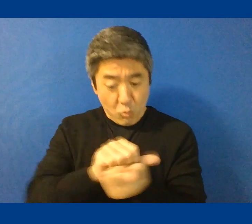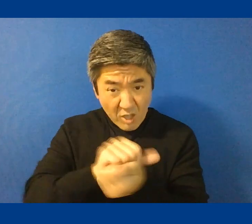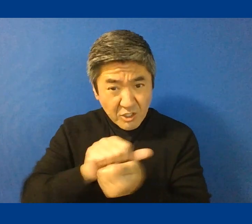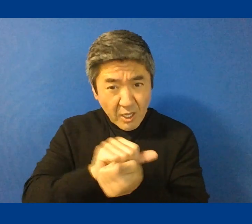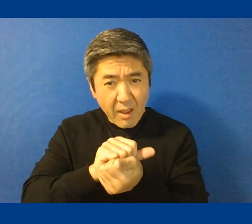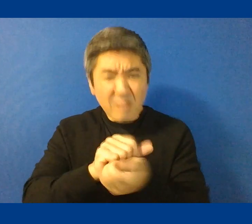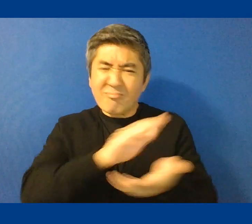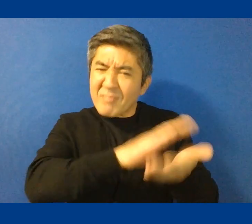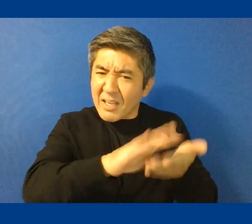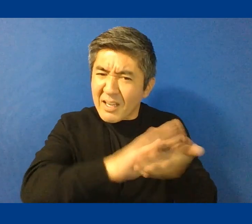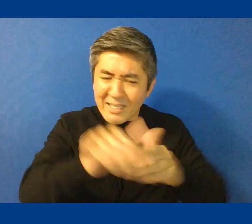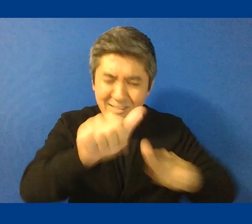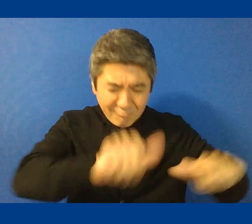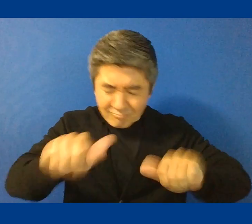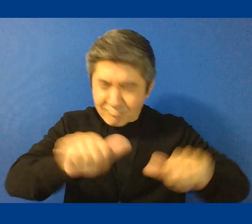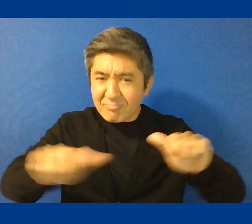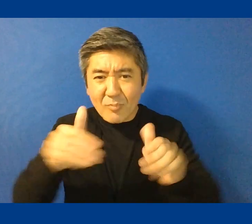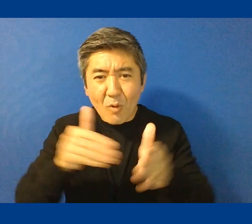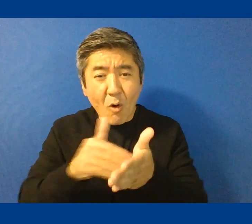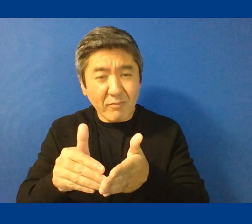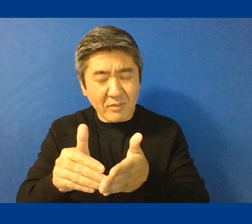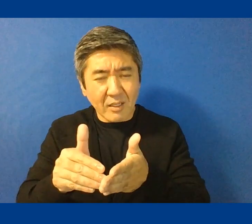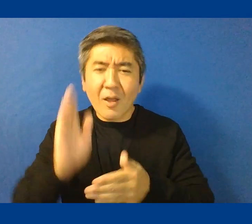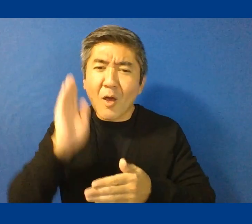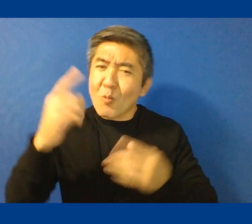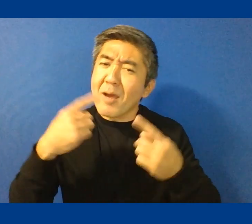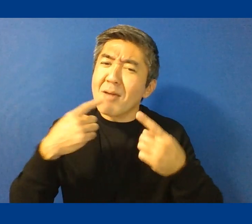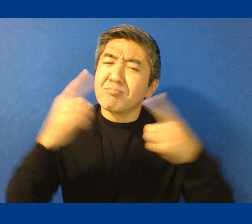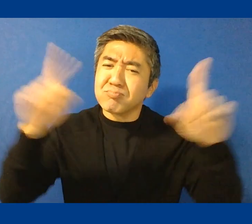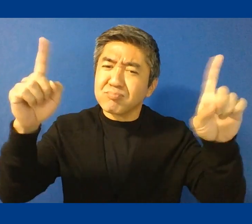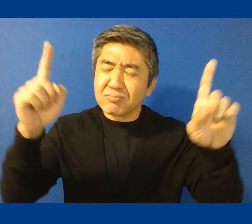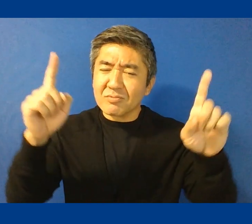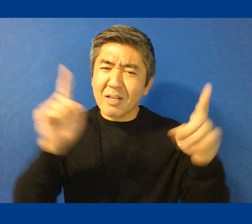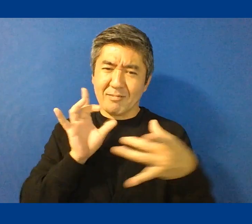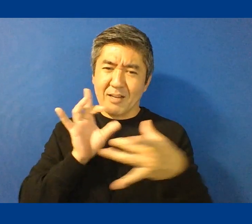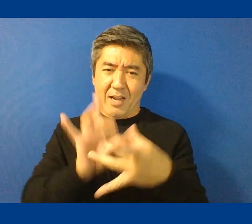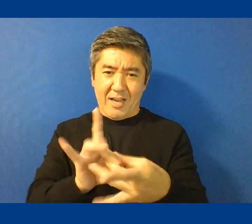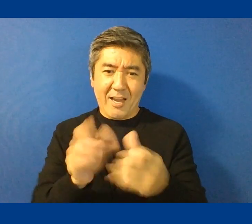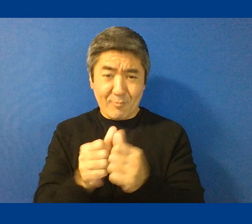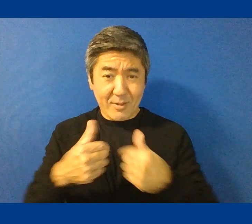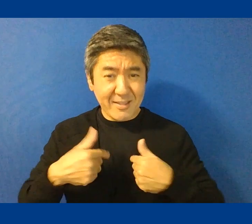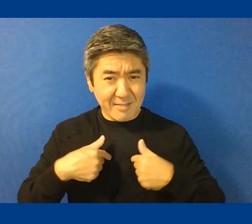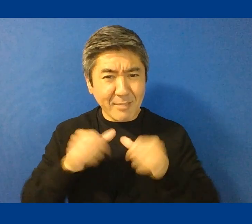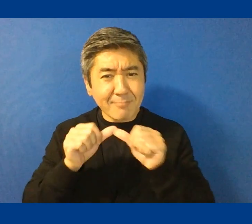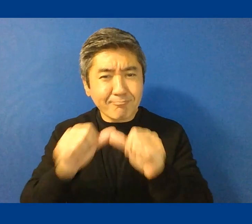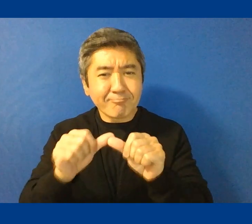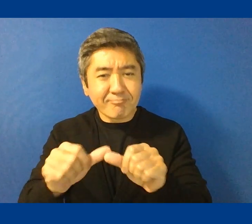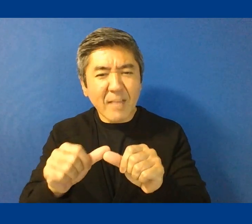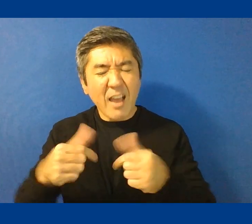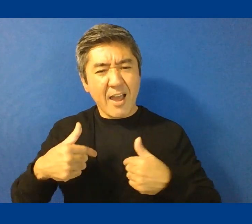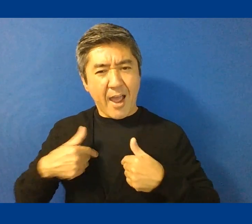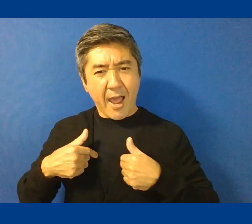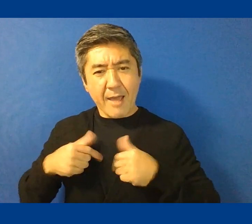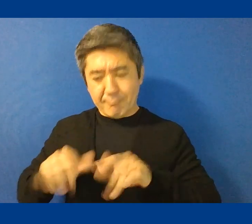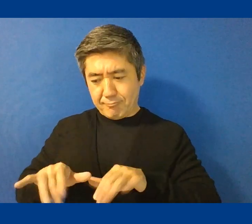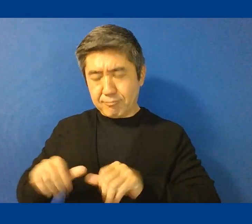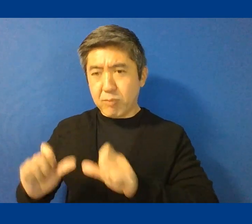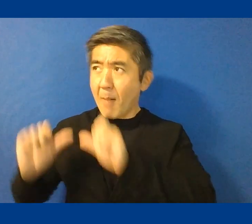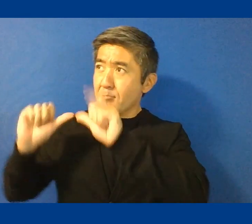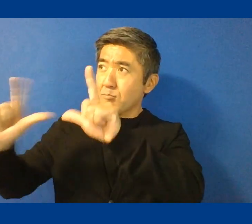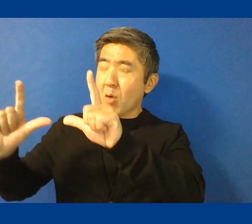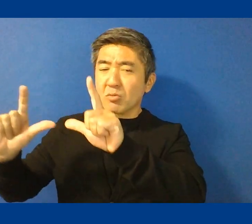going to get through this, Kauai. Stay informed and connected during this time of social distancing. We'll continue to post updates on our official County of